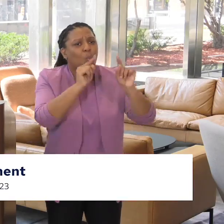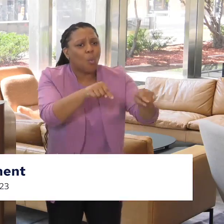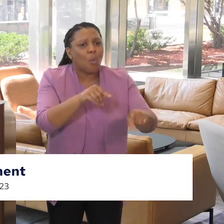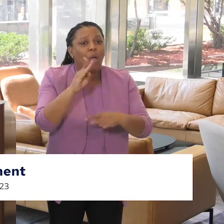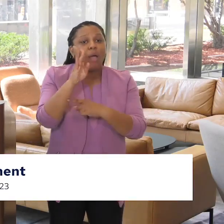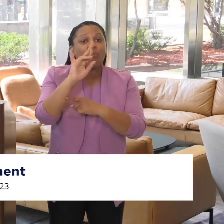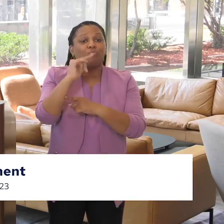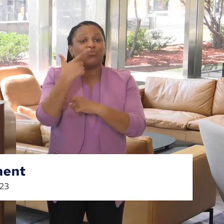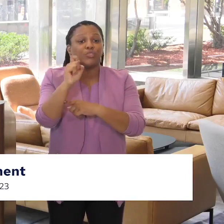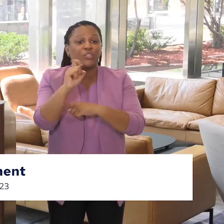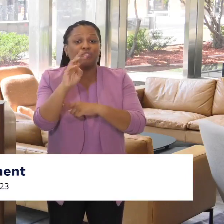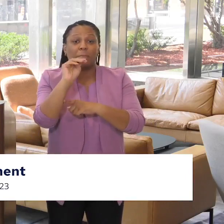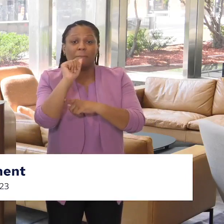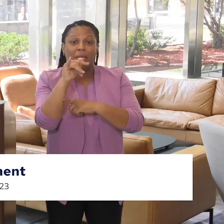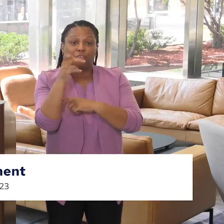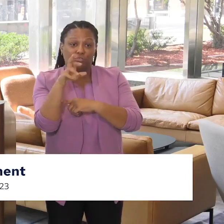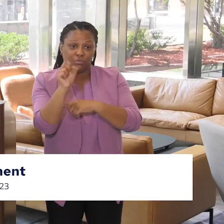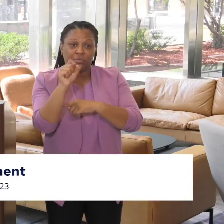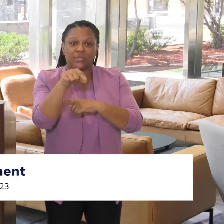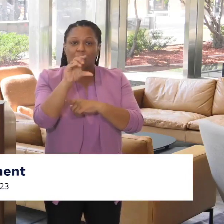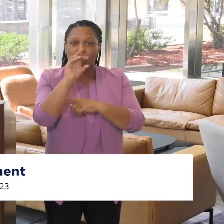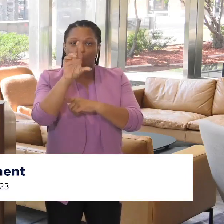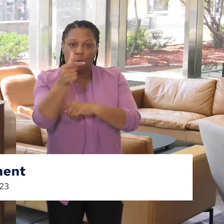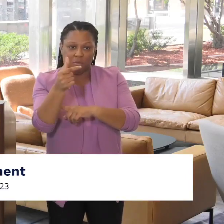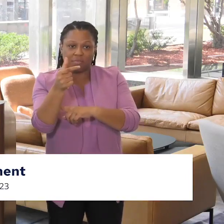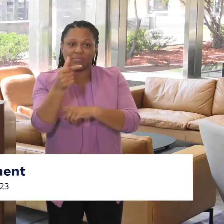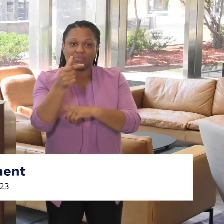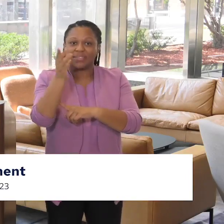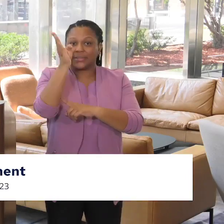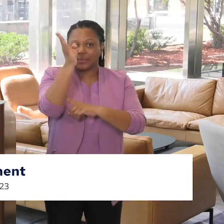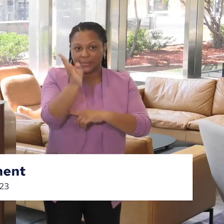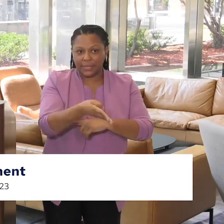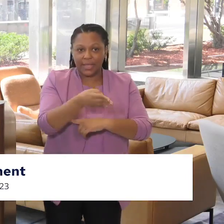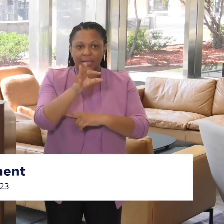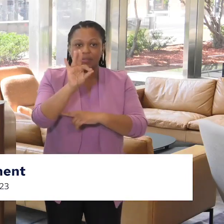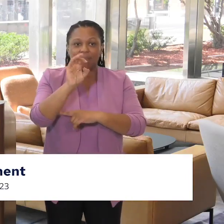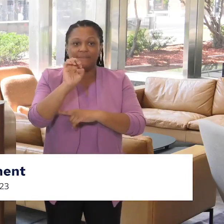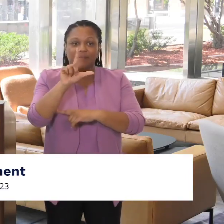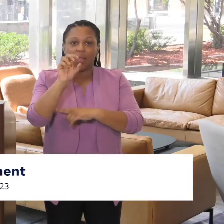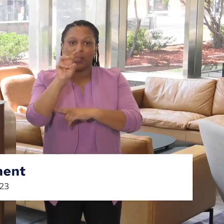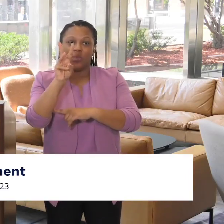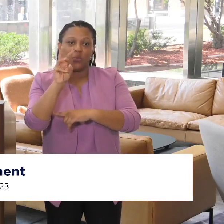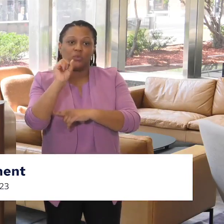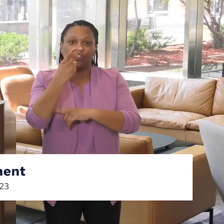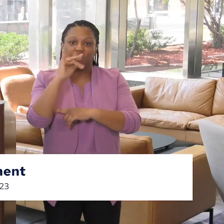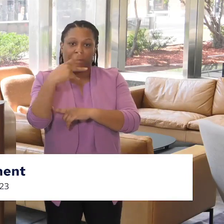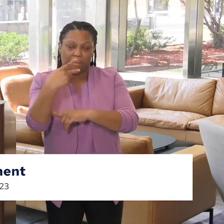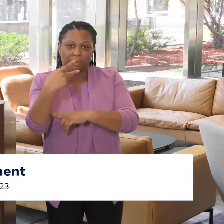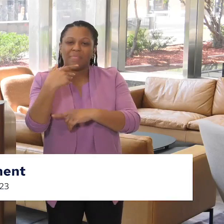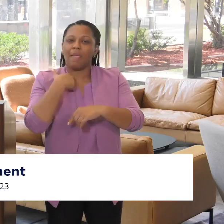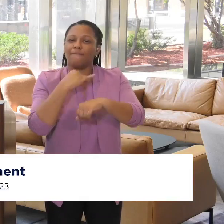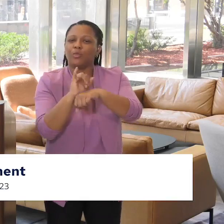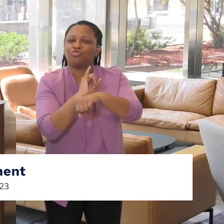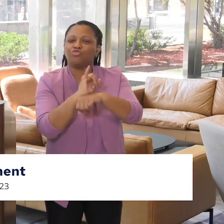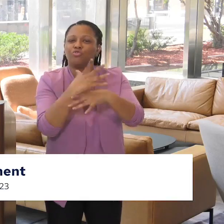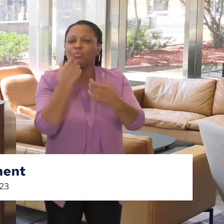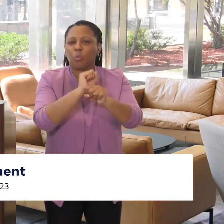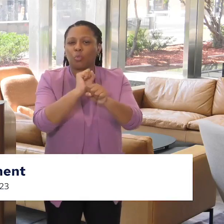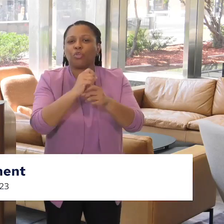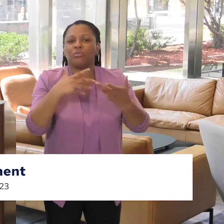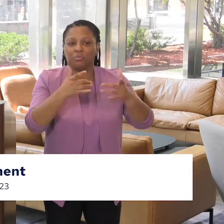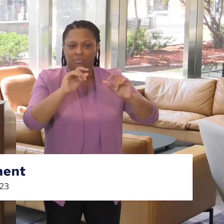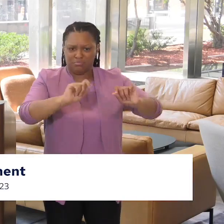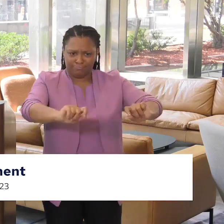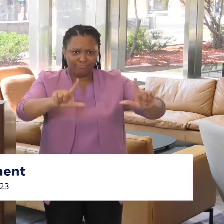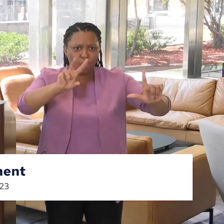bridgemakersmn.org/fellowship and go ahead and sign up for this work and this fellowship to invest in our young entrepreneurs, right? So we're not just